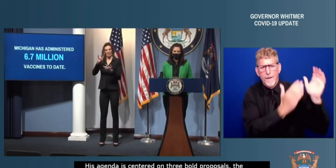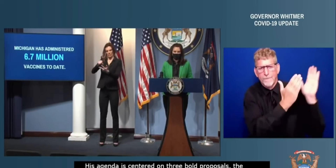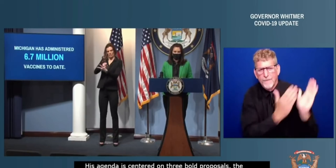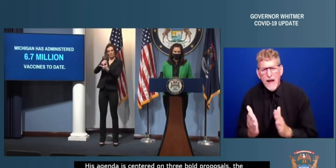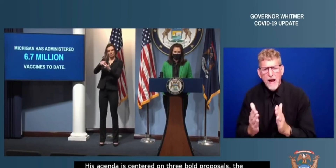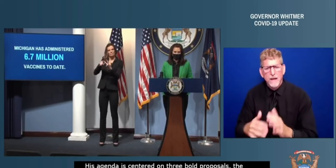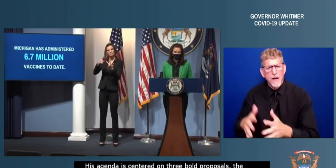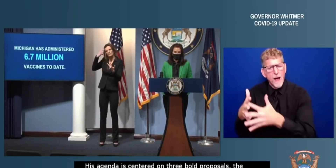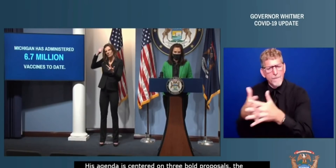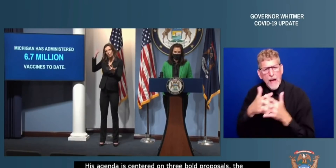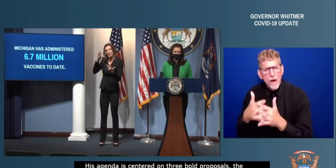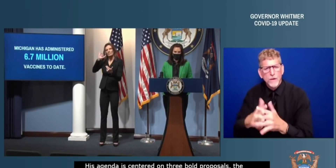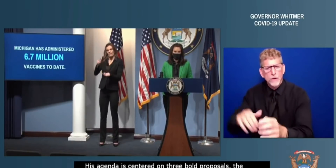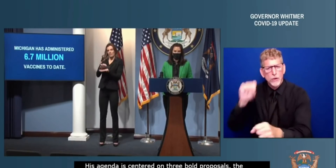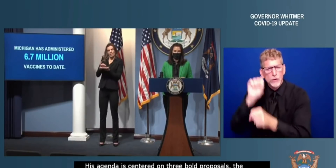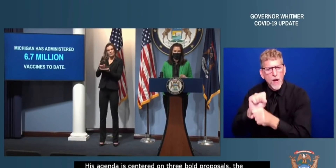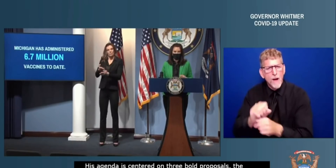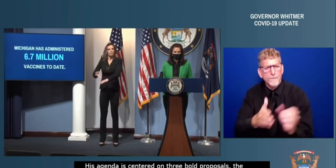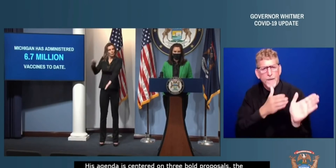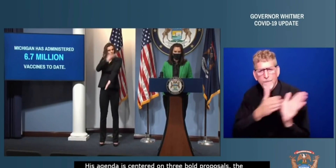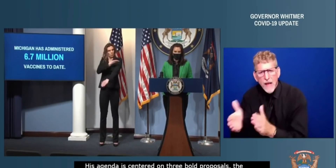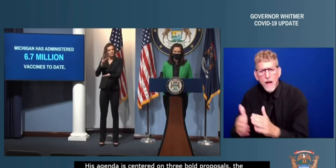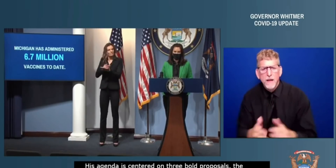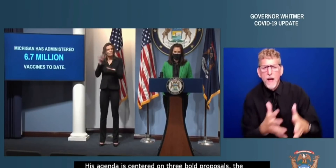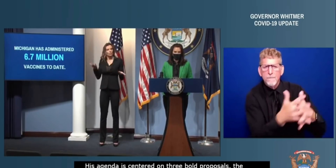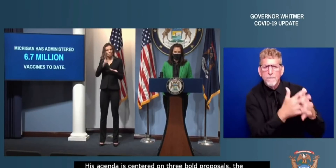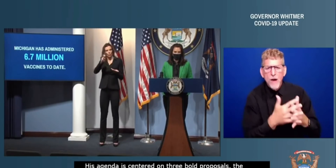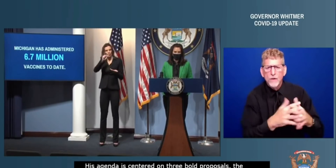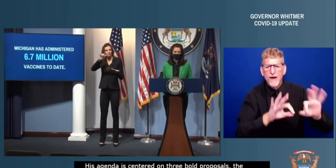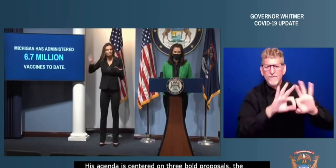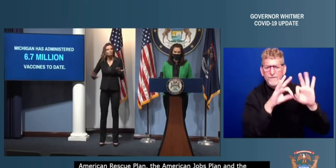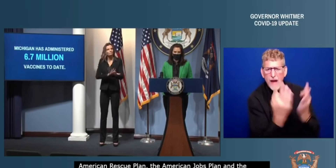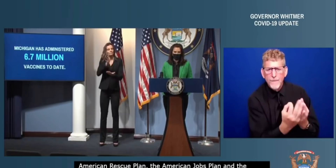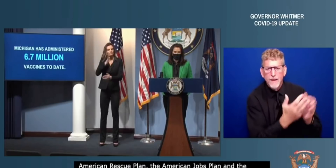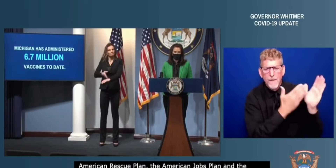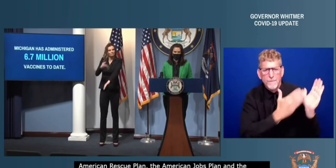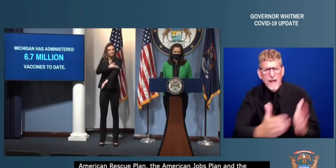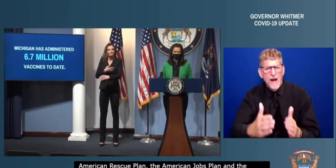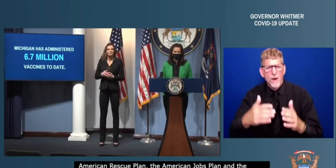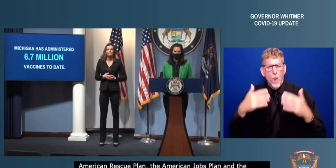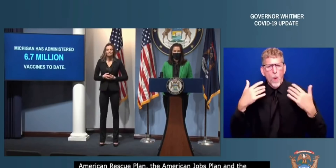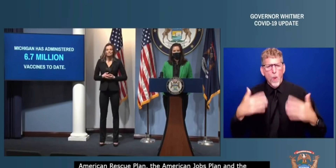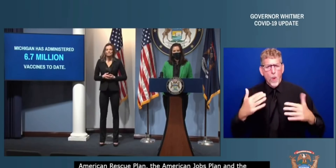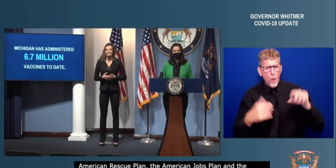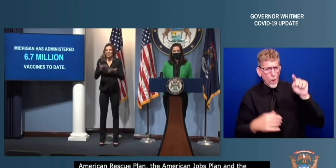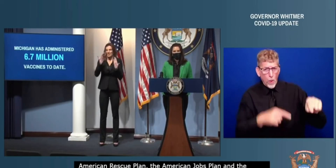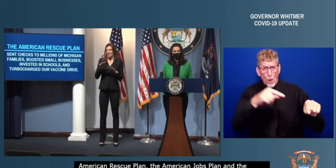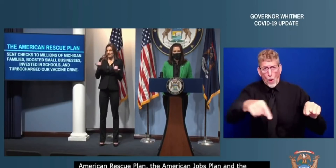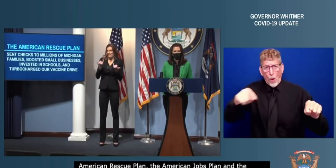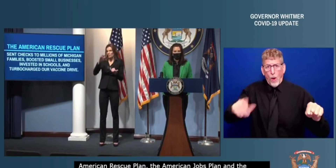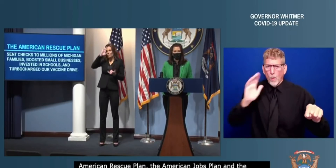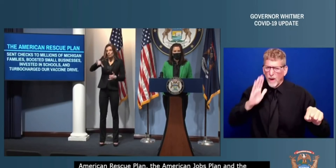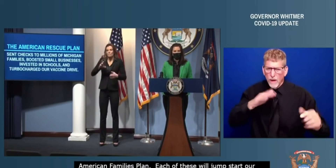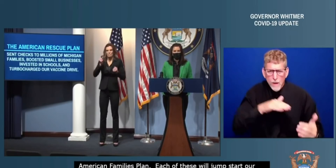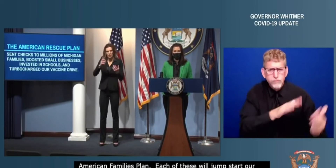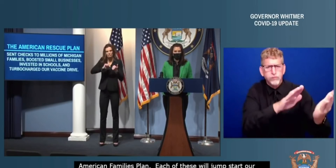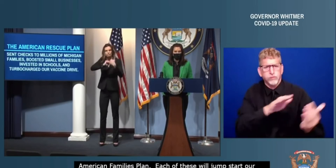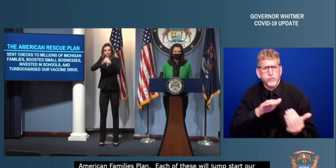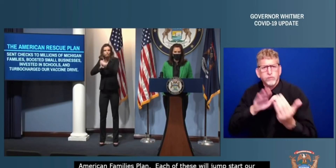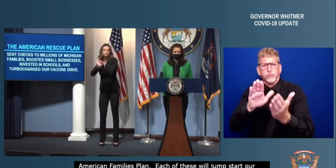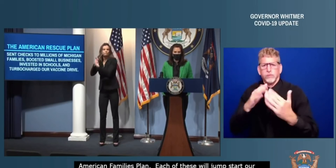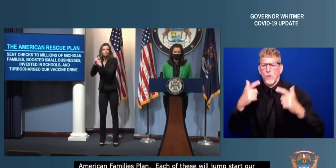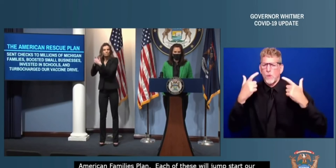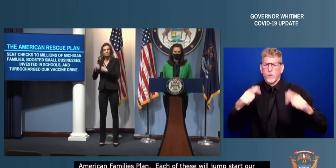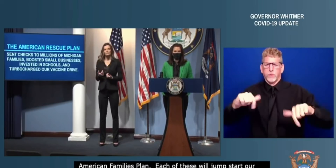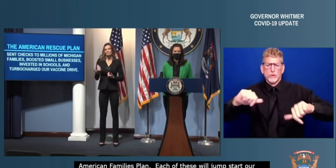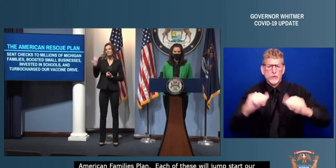will jumpstart our economic recovery by tackling some of the biggest challenges that we face. The American Rescue Plan sent checks to millions